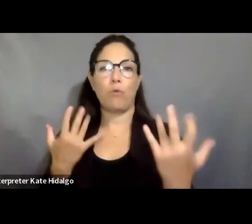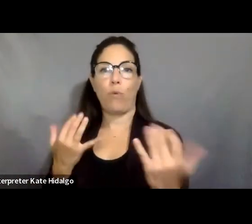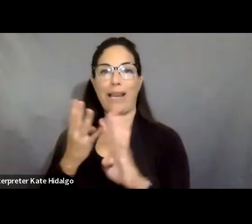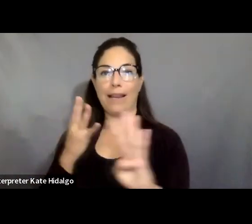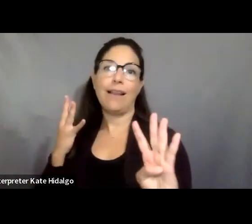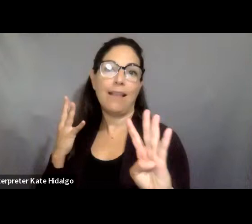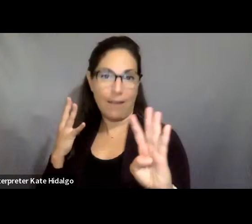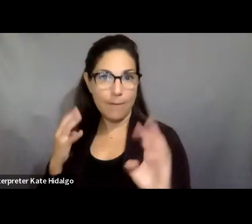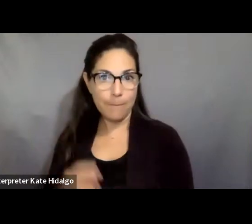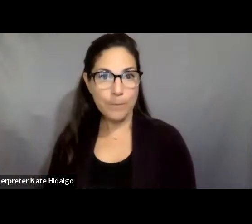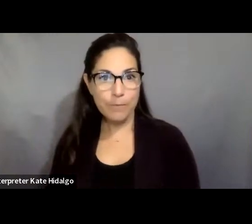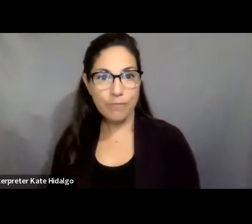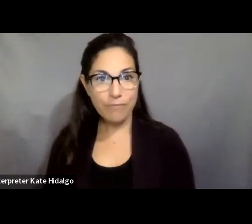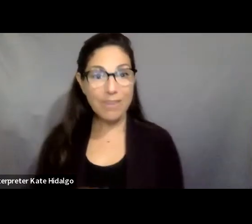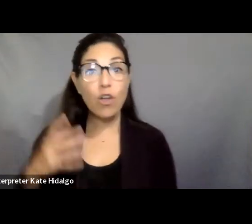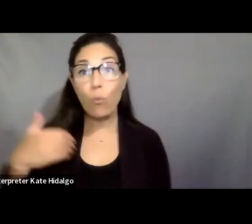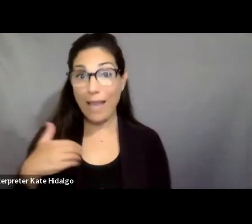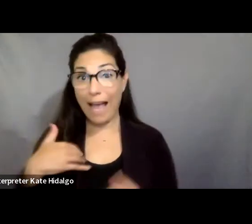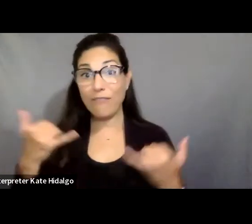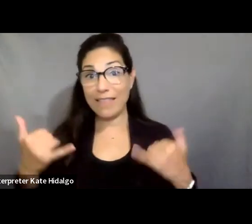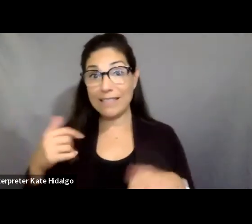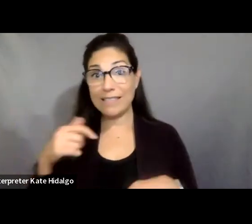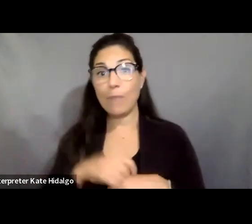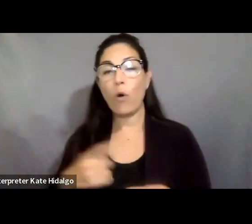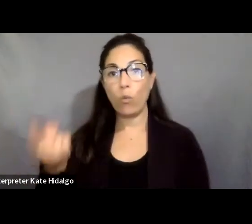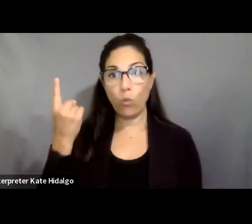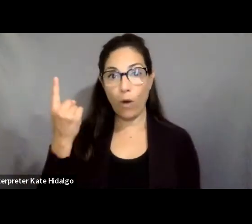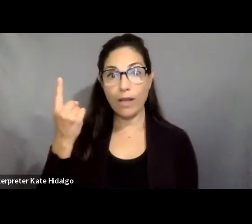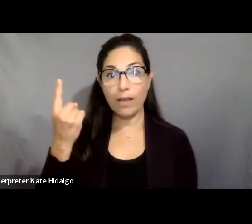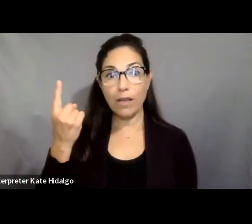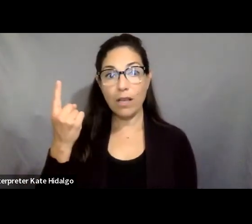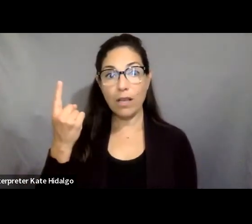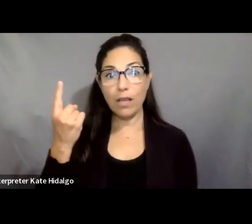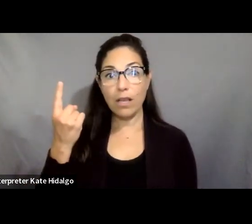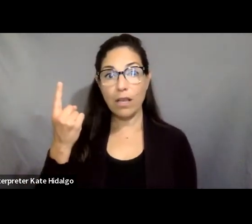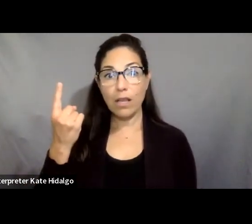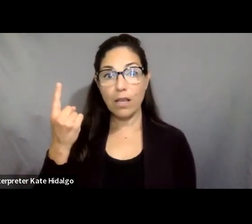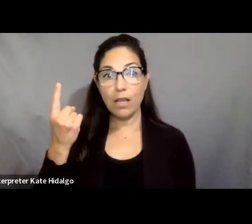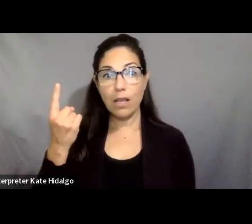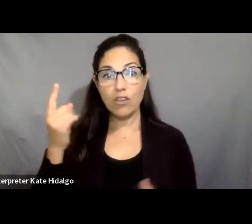heard. So we do have at this time one